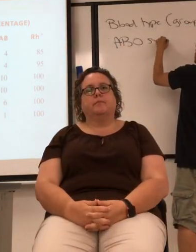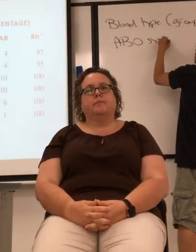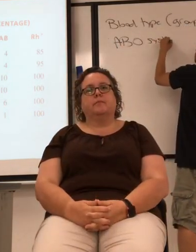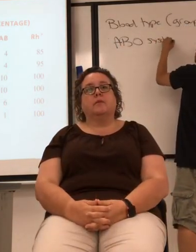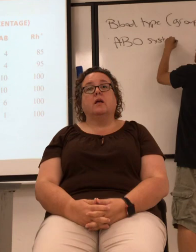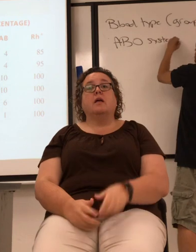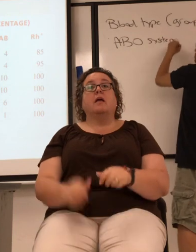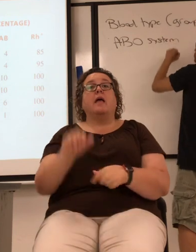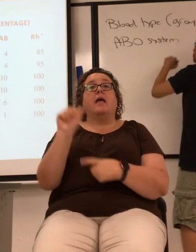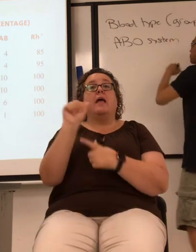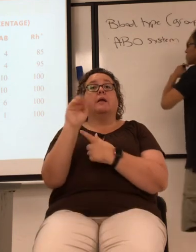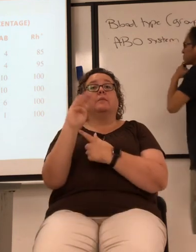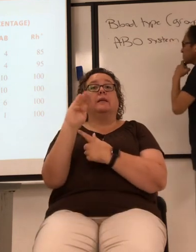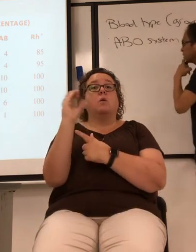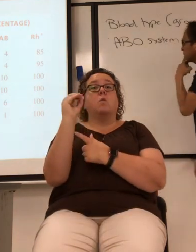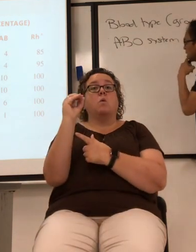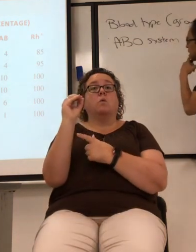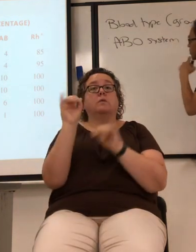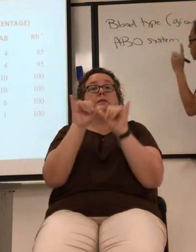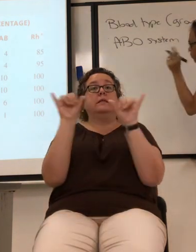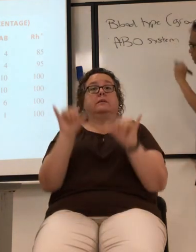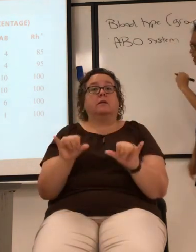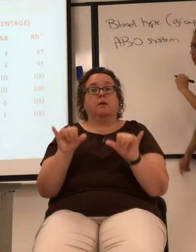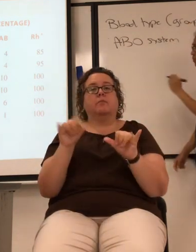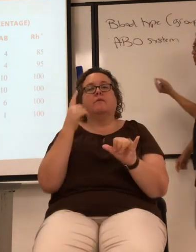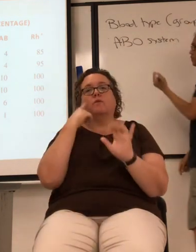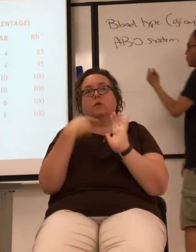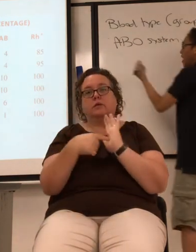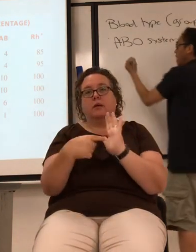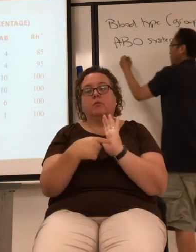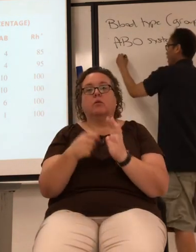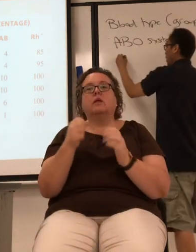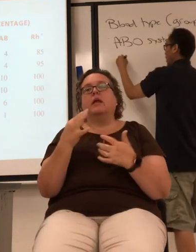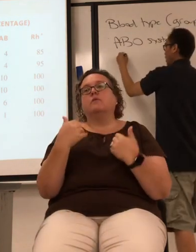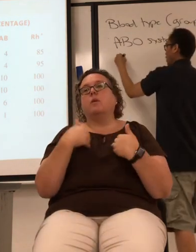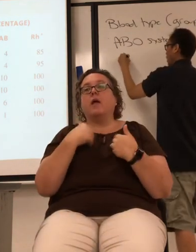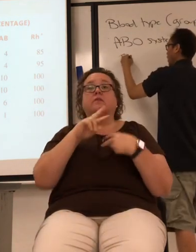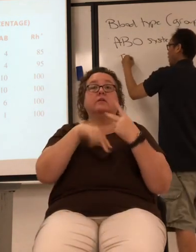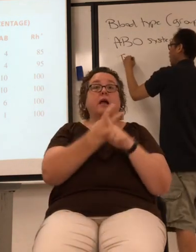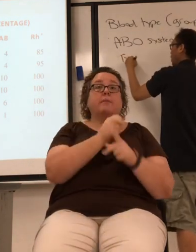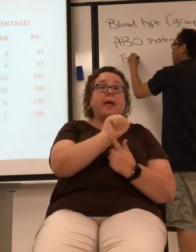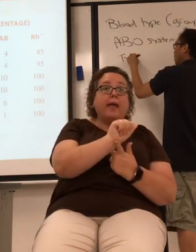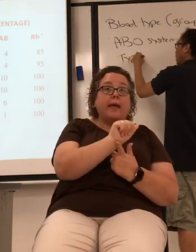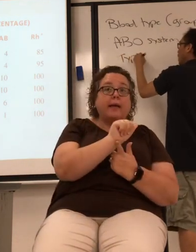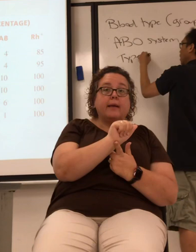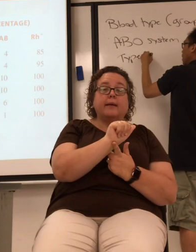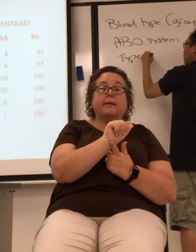In the ABO system, for example, if you have type A blood,